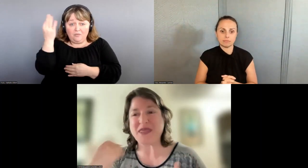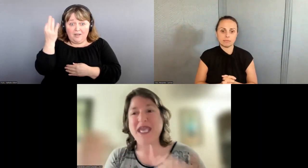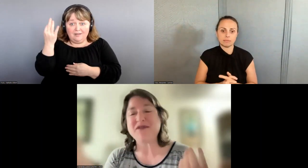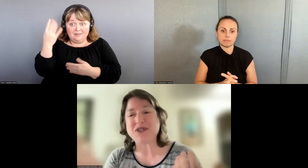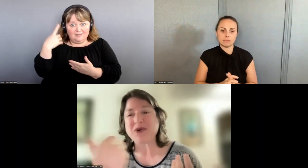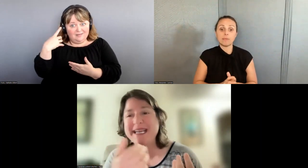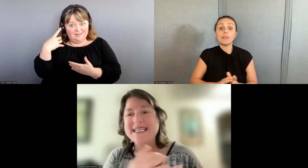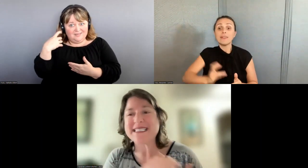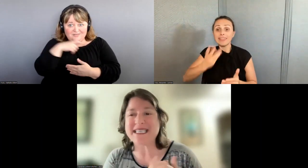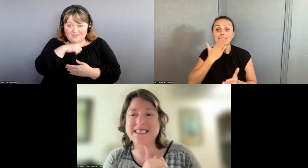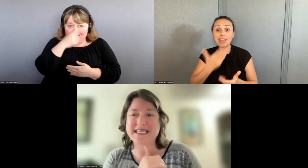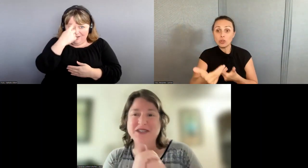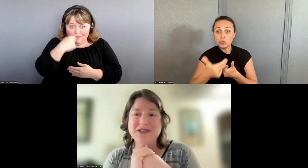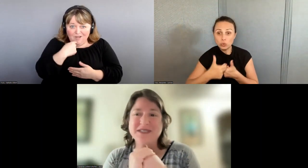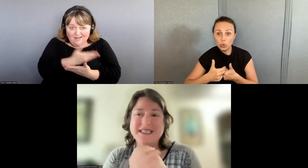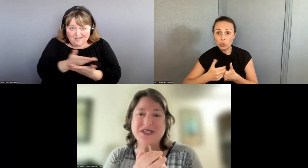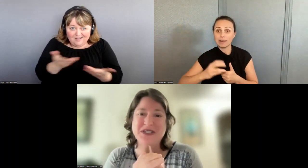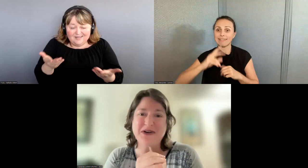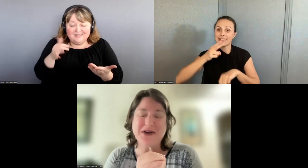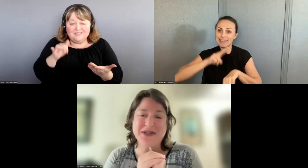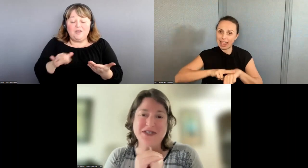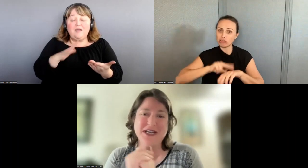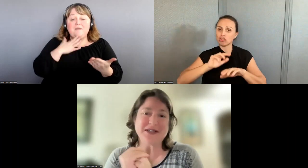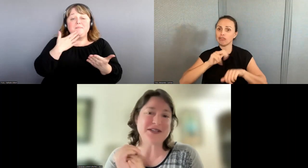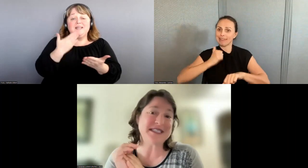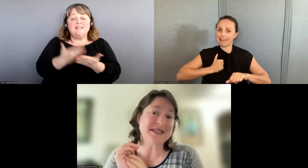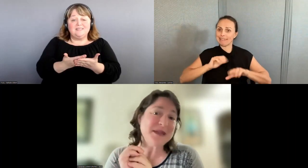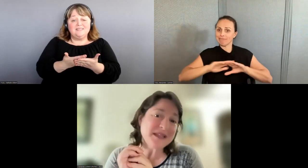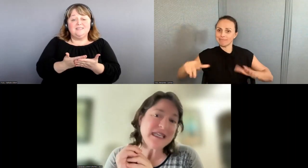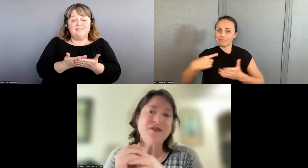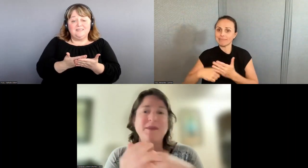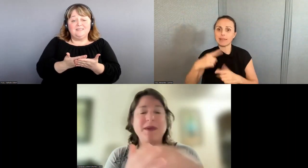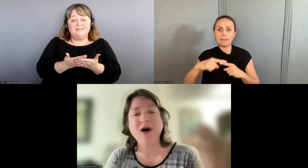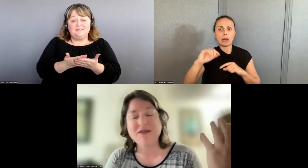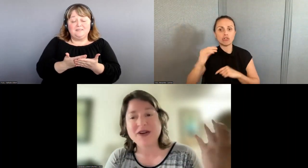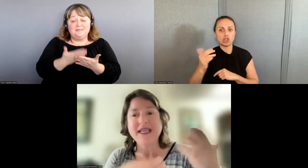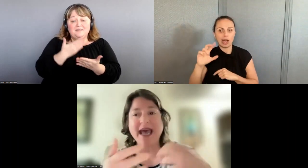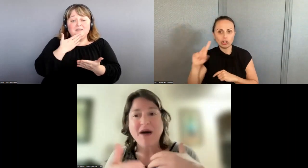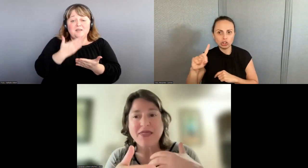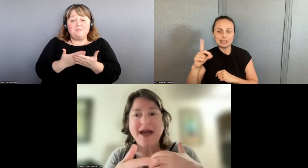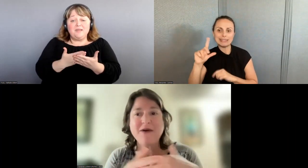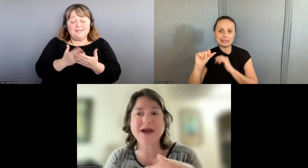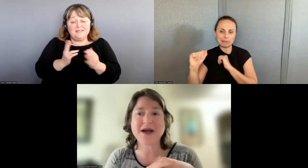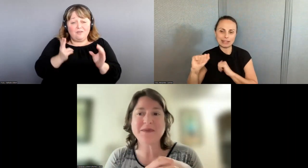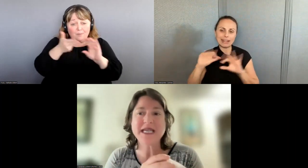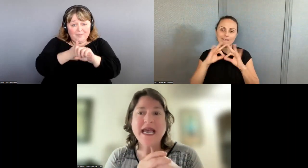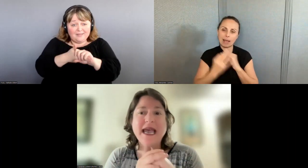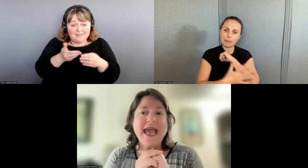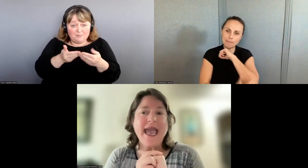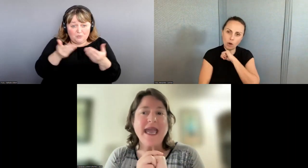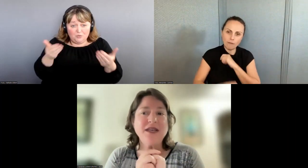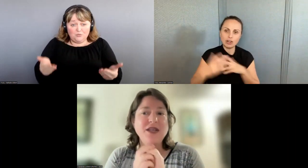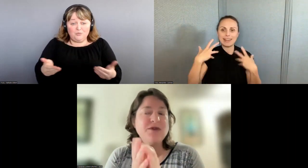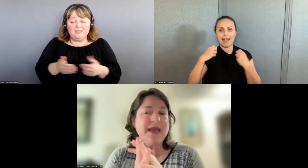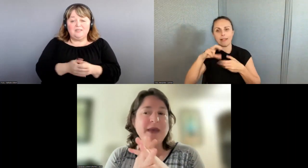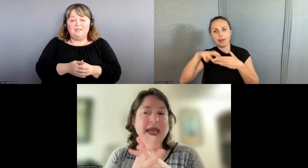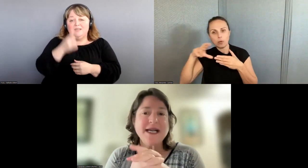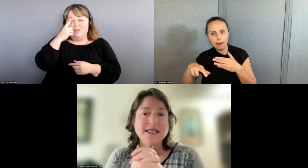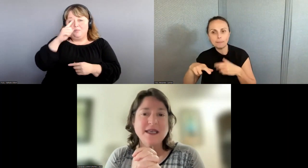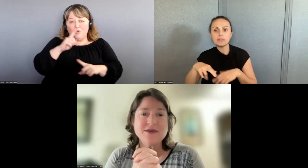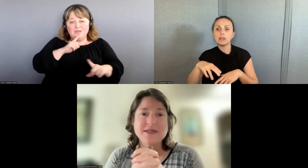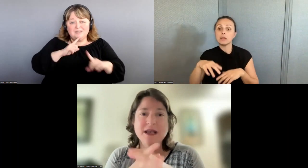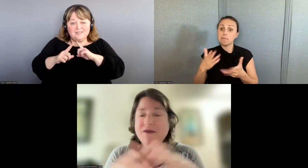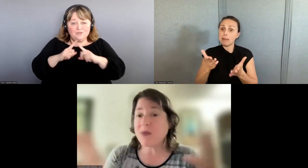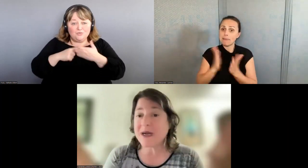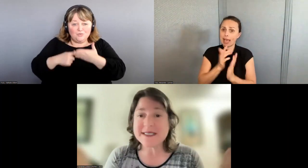So thank you for joining us in this national discussion on childhood disability, family poverty, health outcomes. And you may be